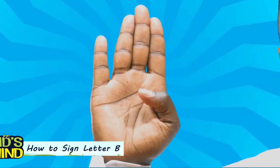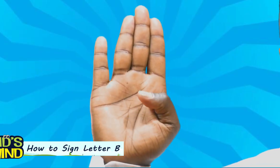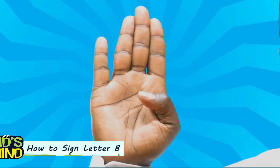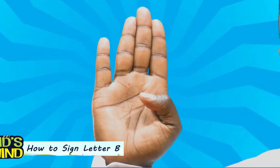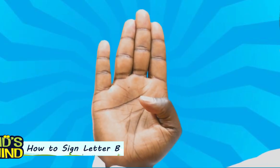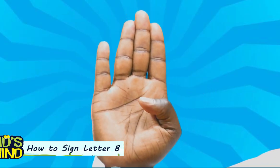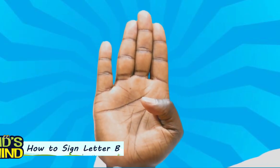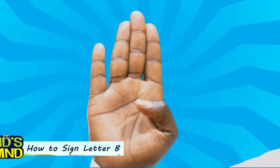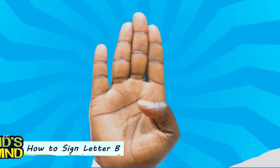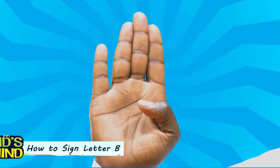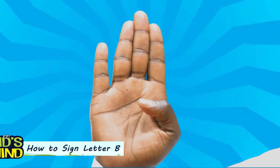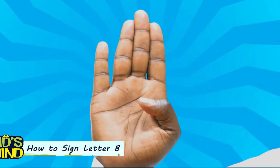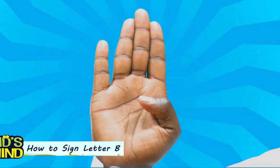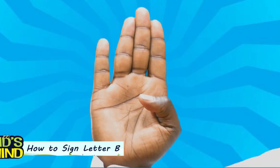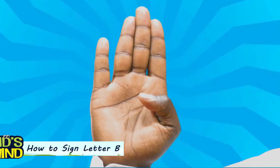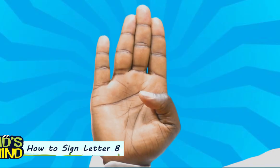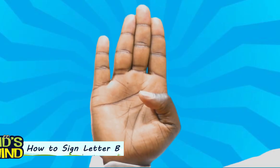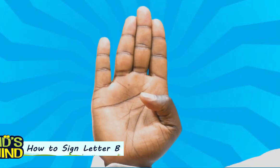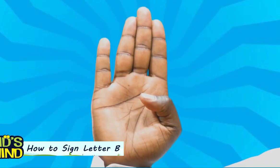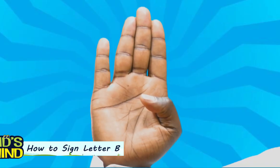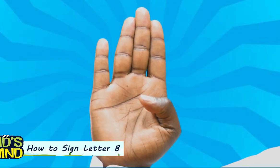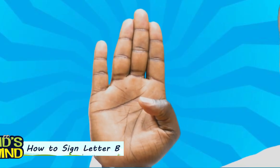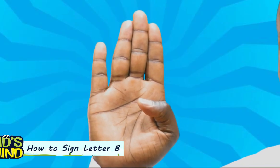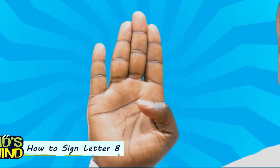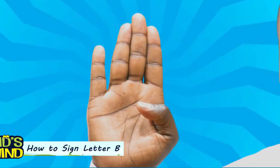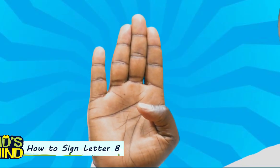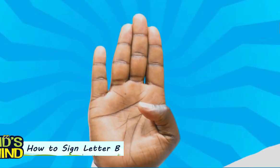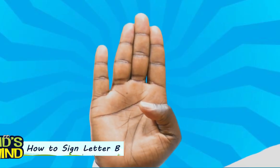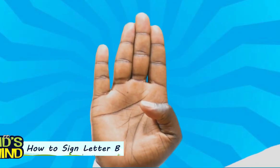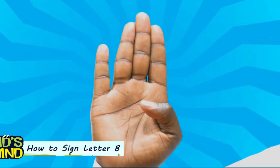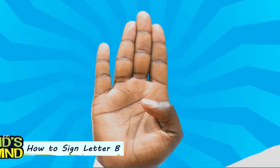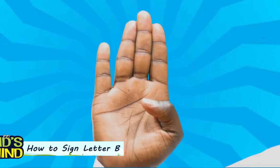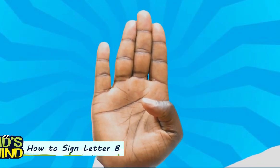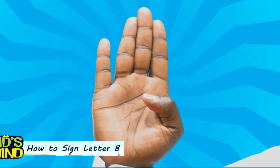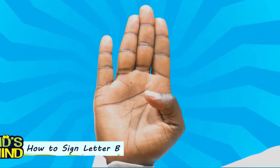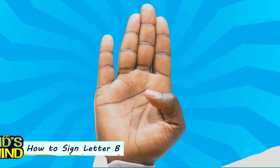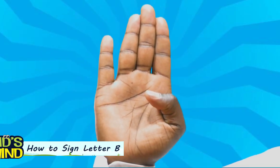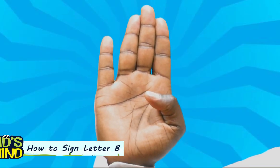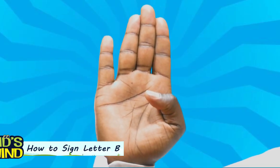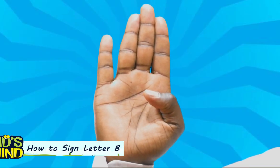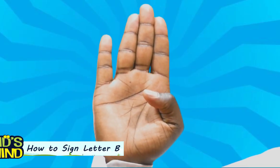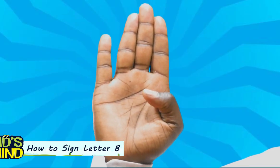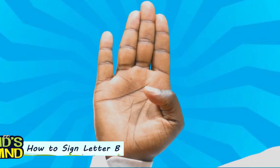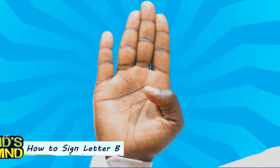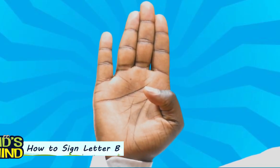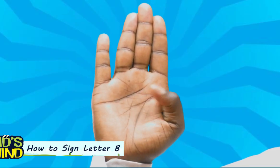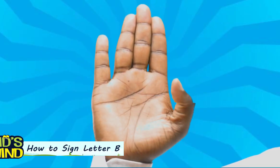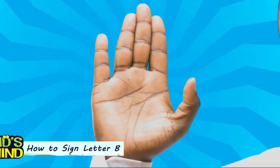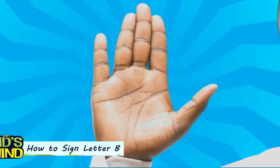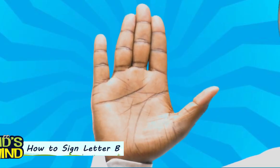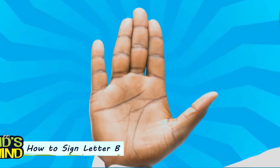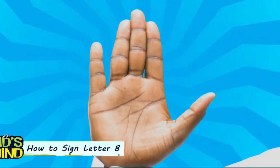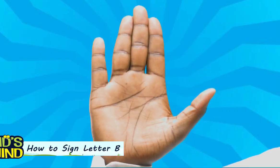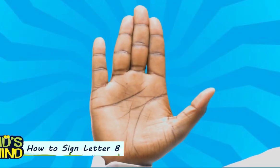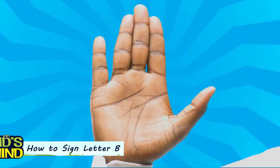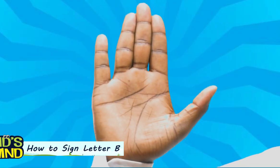finger only. Kids, do you understand? You use your palm like this.